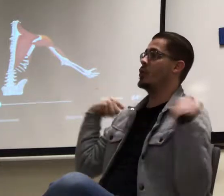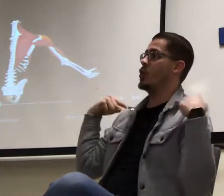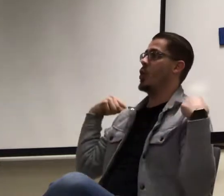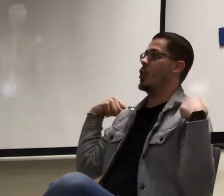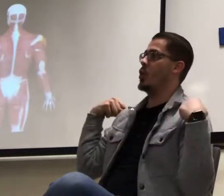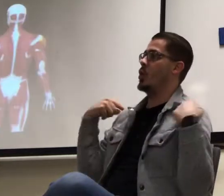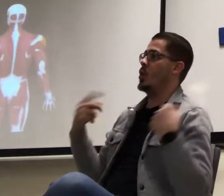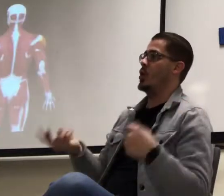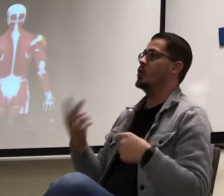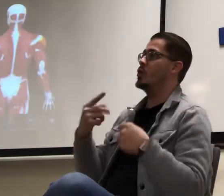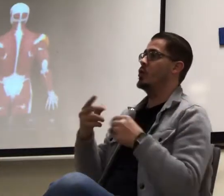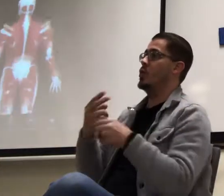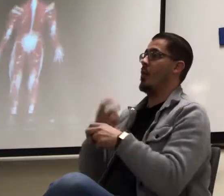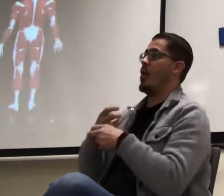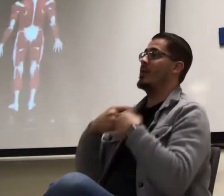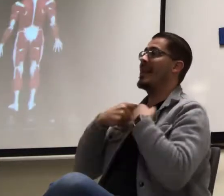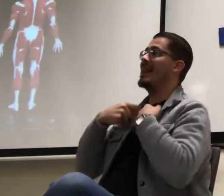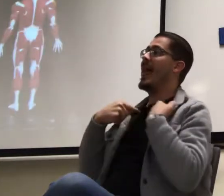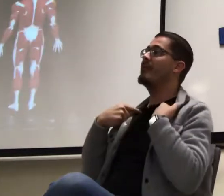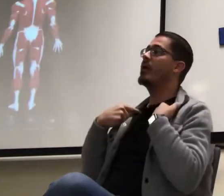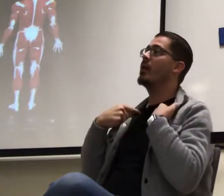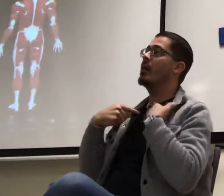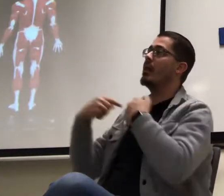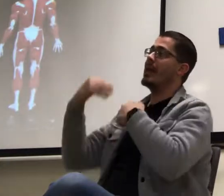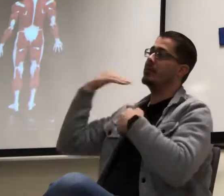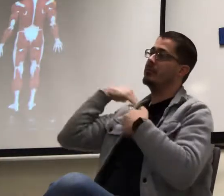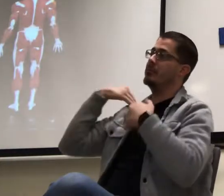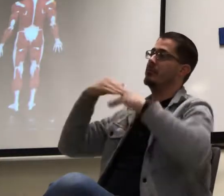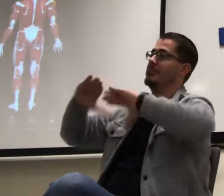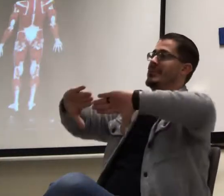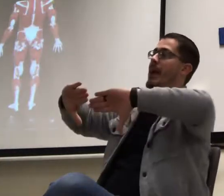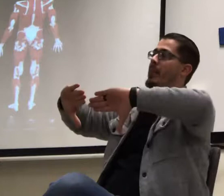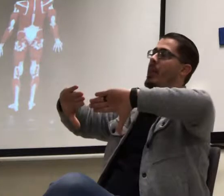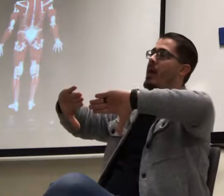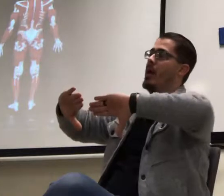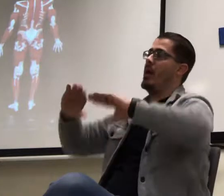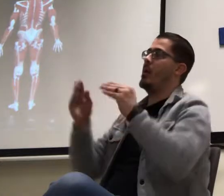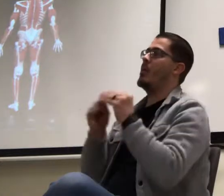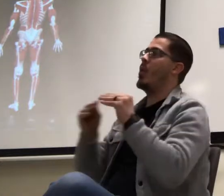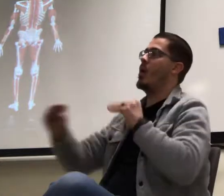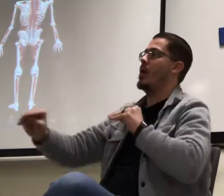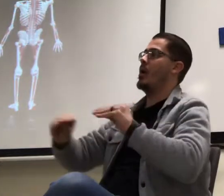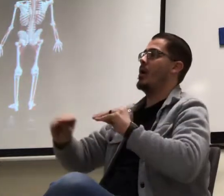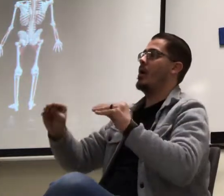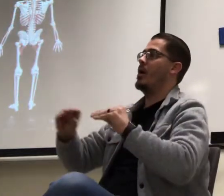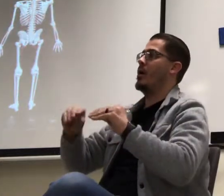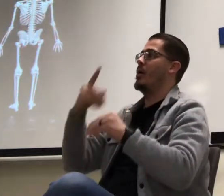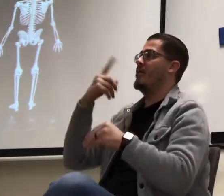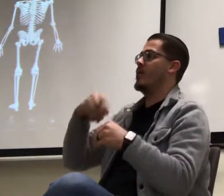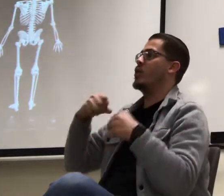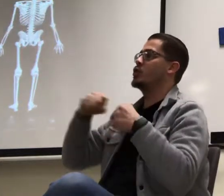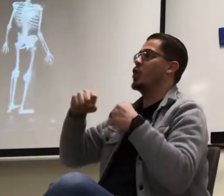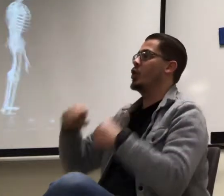bones, clavicle and scapula. And you have more mobility in the shoulder.